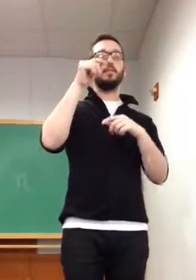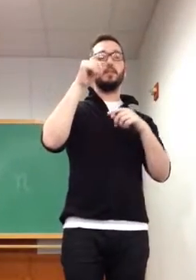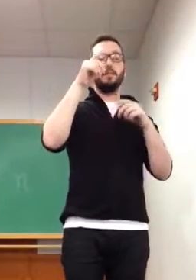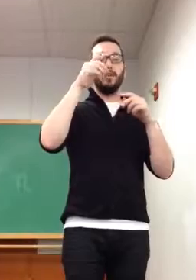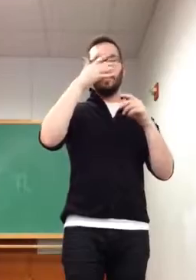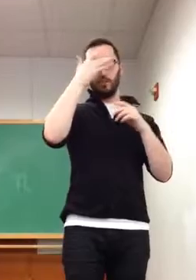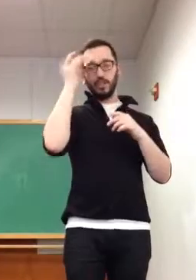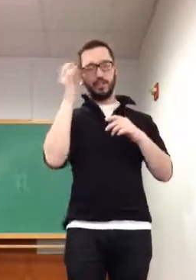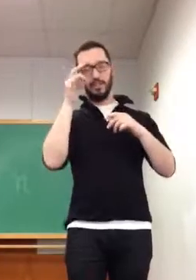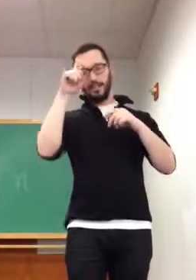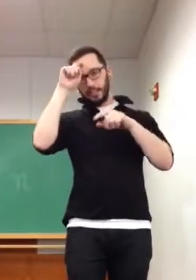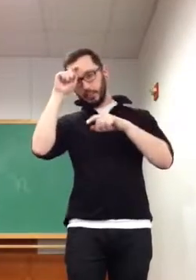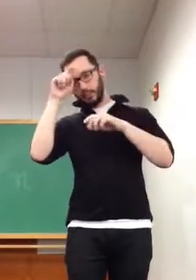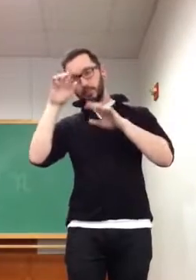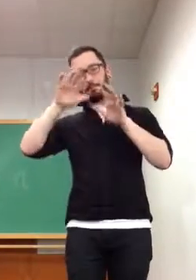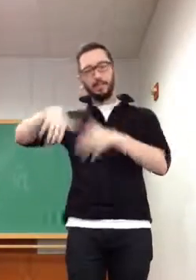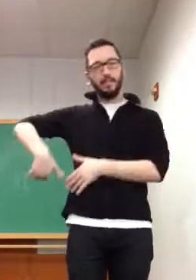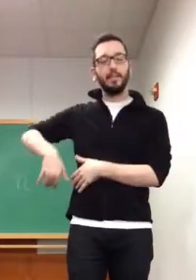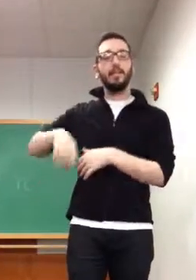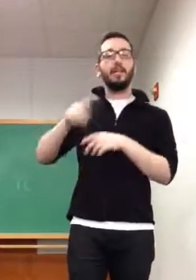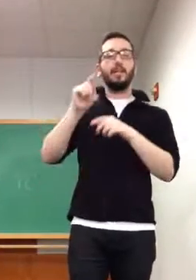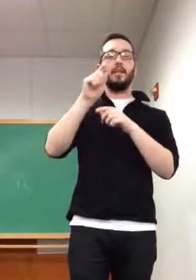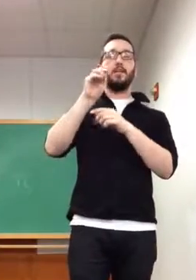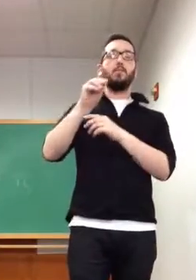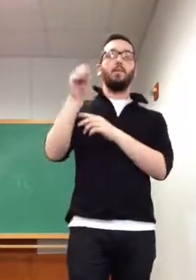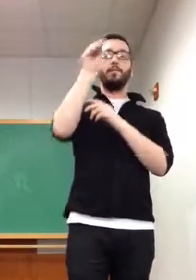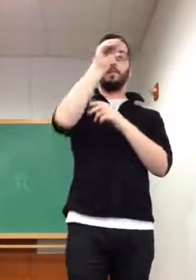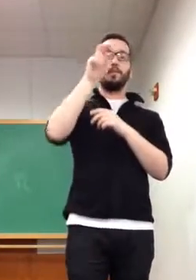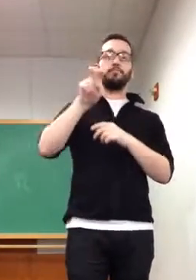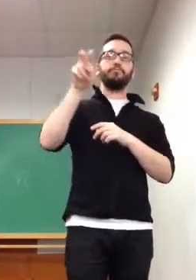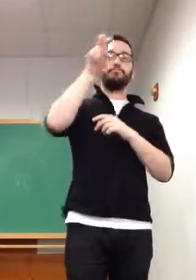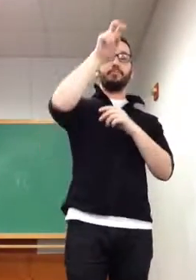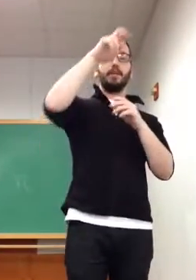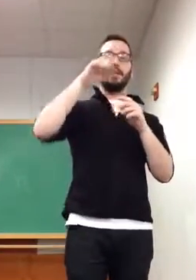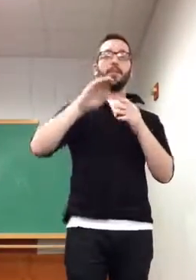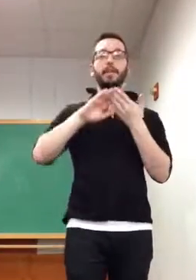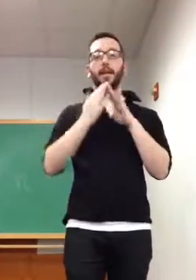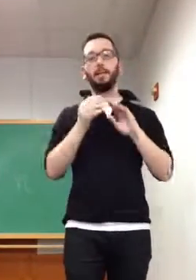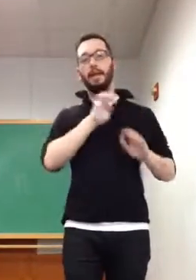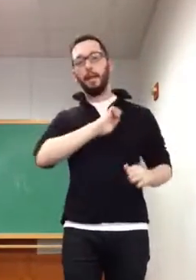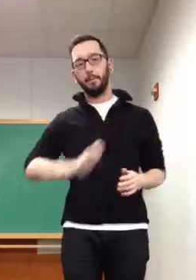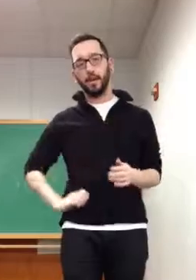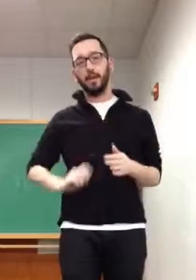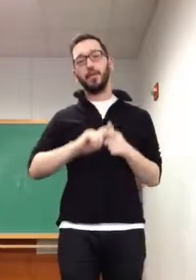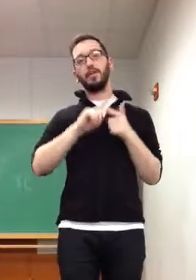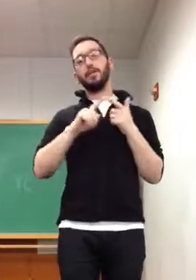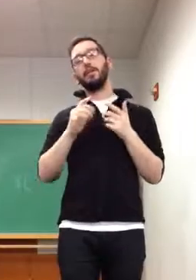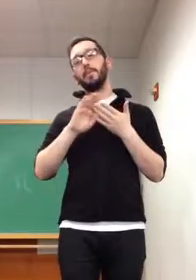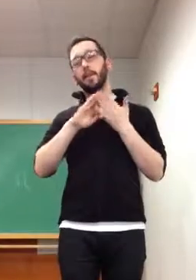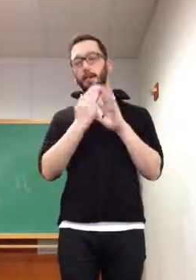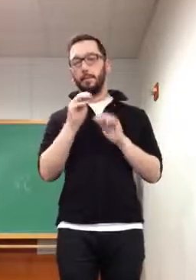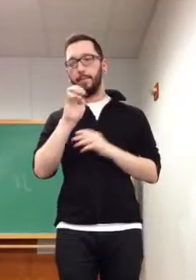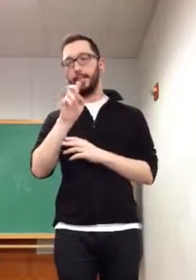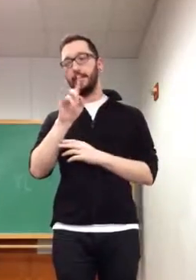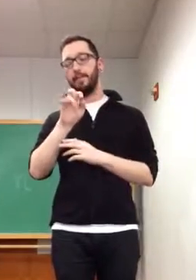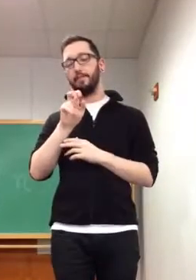Egypt and Mesopotamia and Greece, becoming the Roman Empire, becoming the Dark Ages, becoming the Renaissance, the Reformation, the early